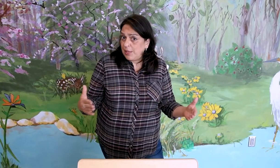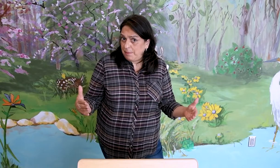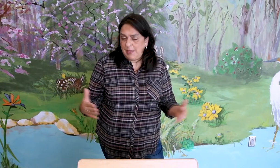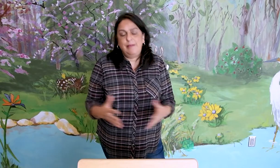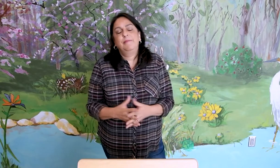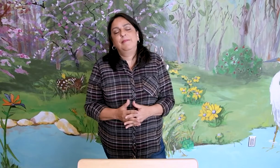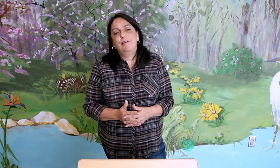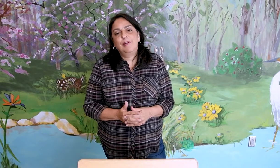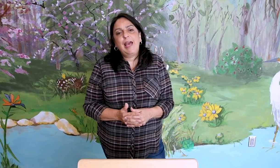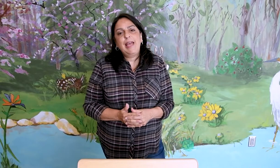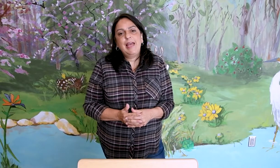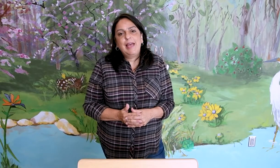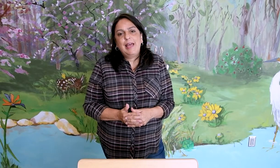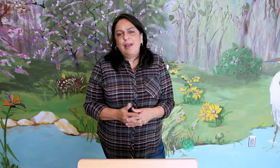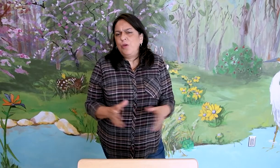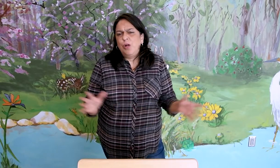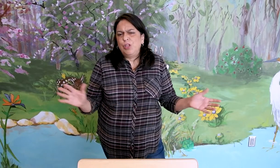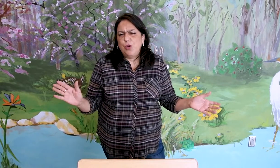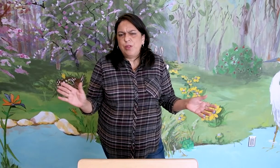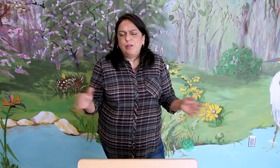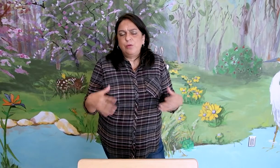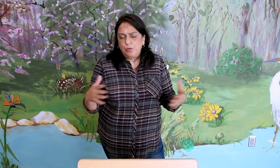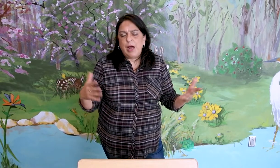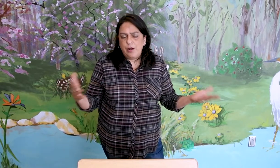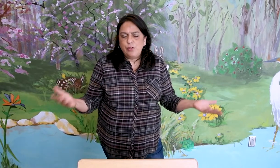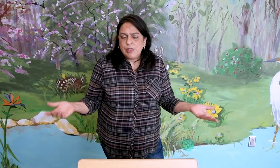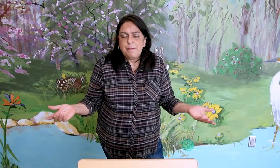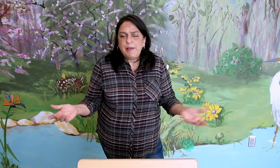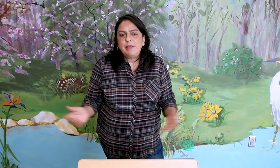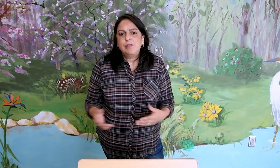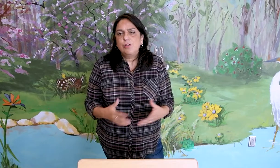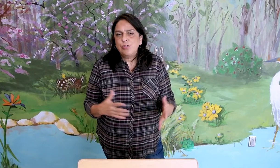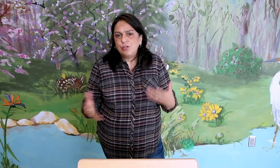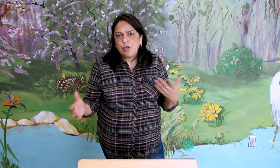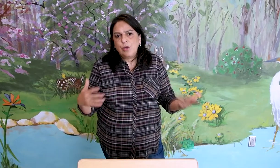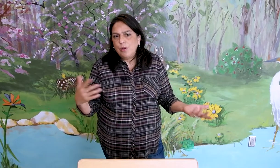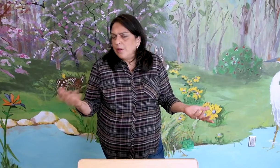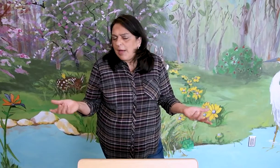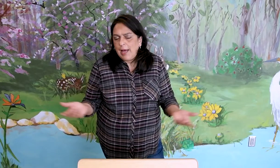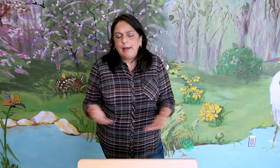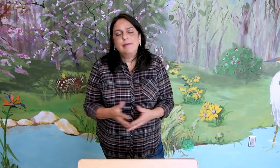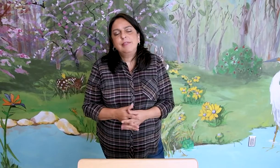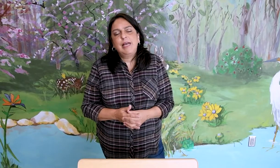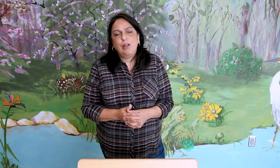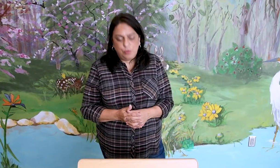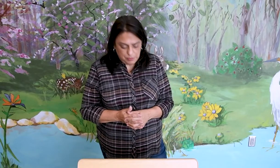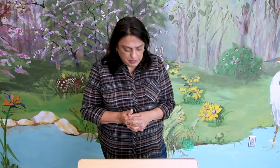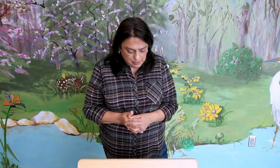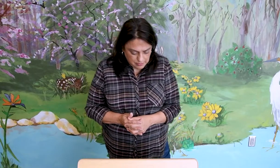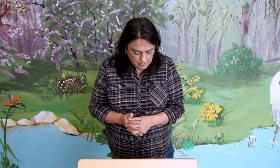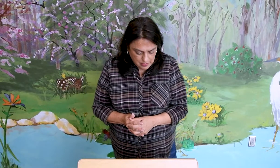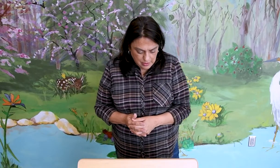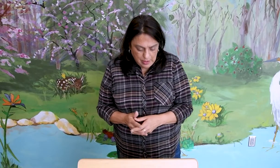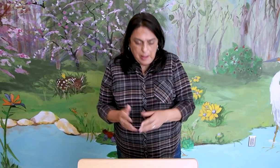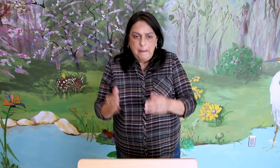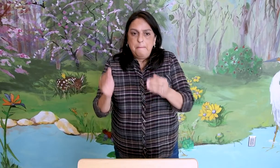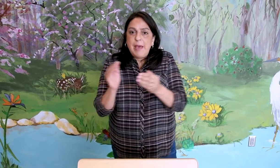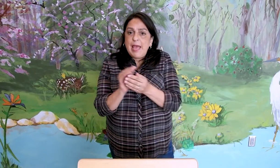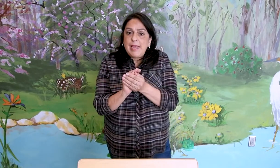Sleeping? Okay? You all know the tune Are You Sleeping, so just sing along with me. Make